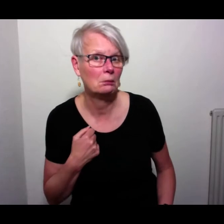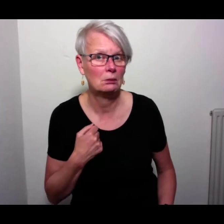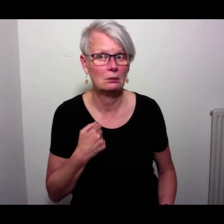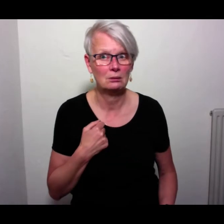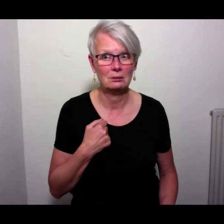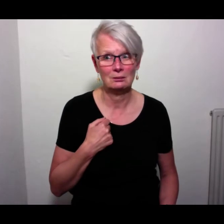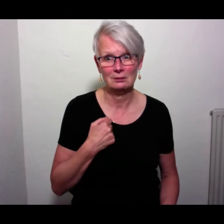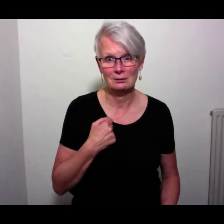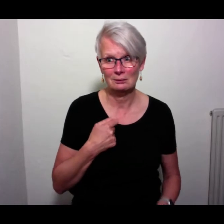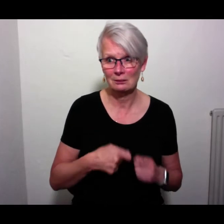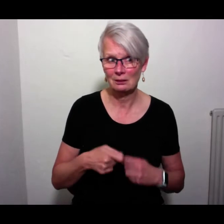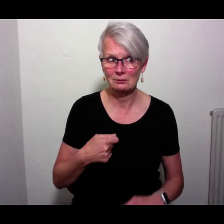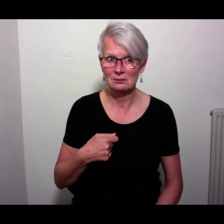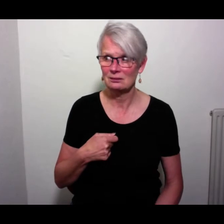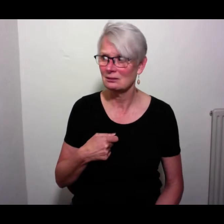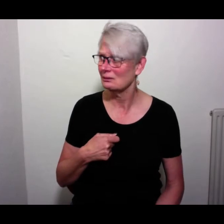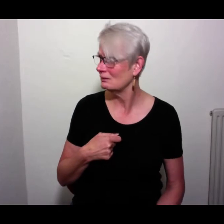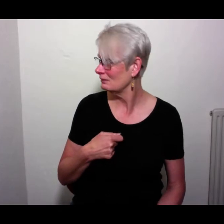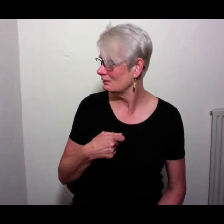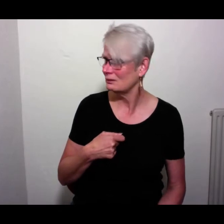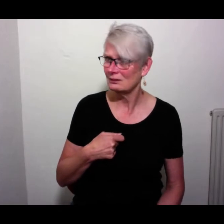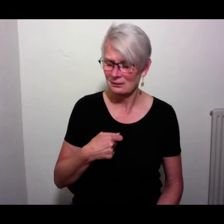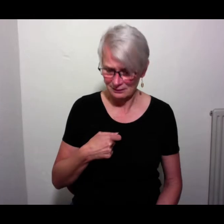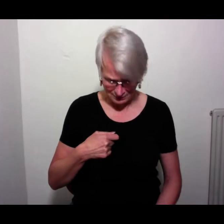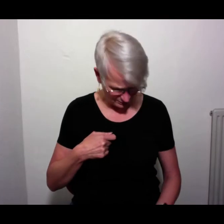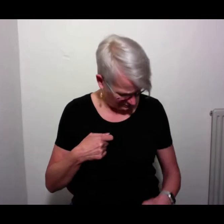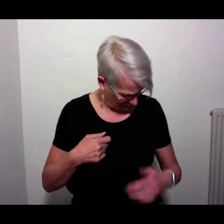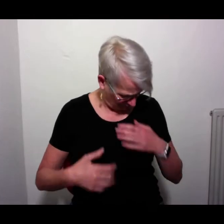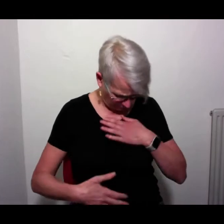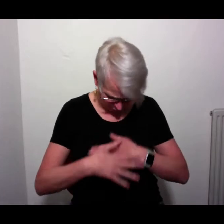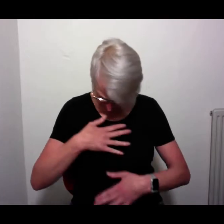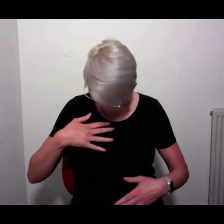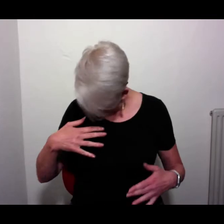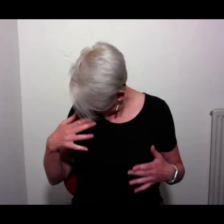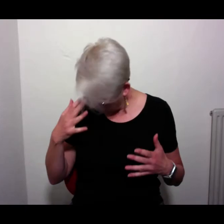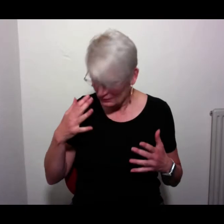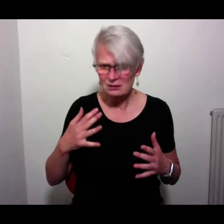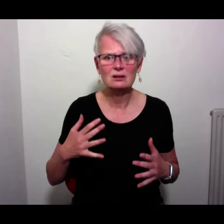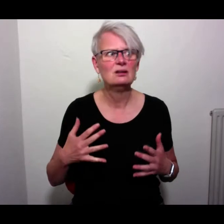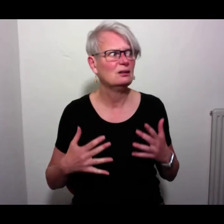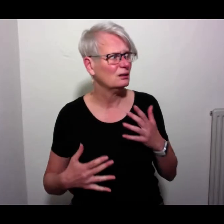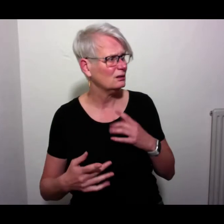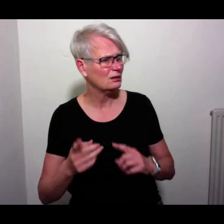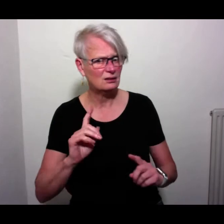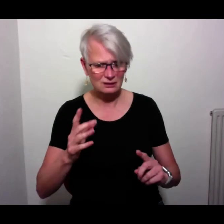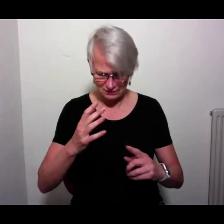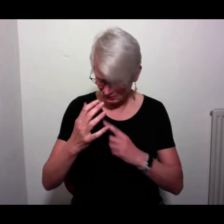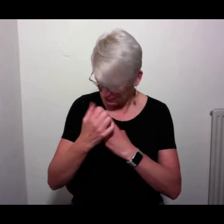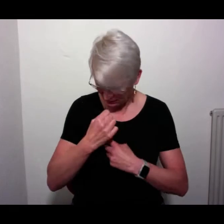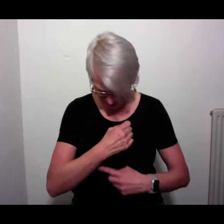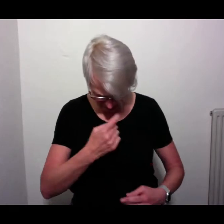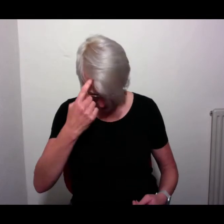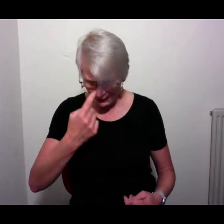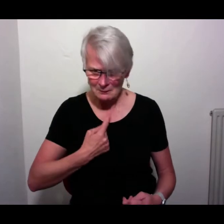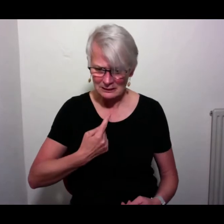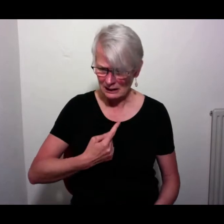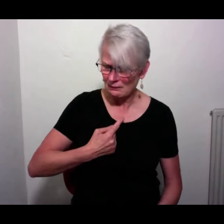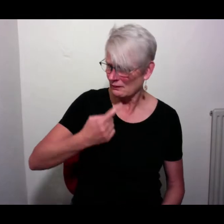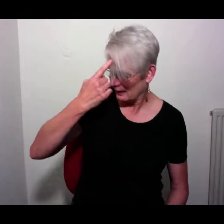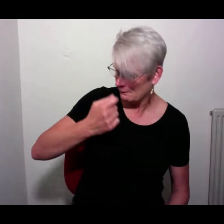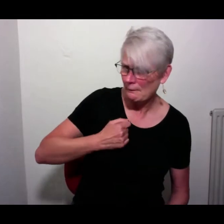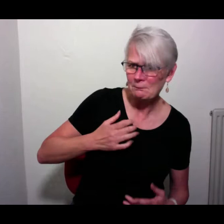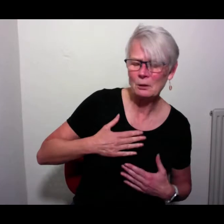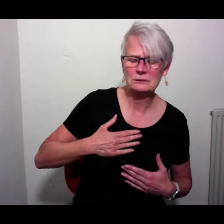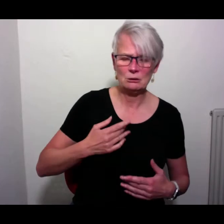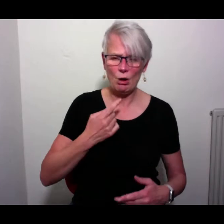then your radar about your body and all its quirks is permanently on. You're on full